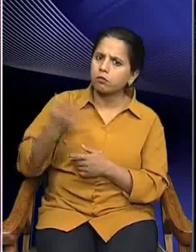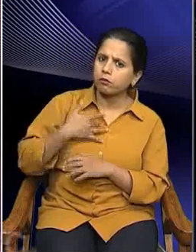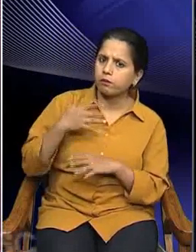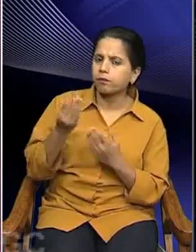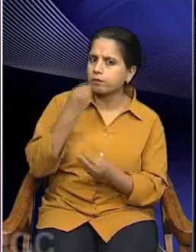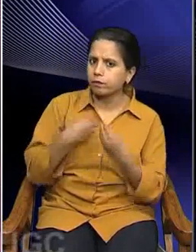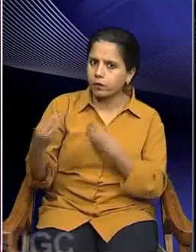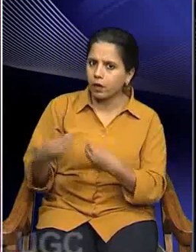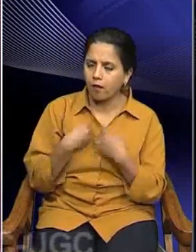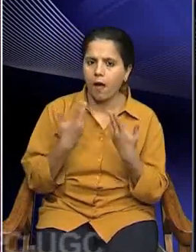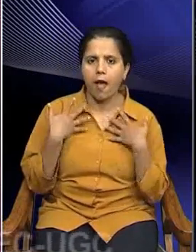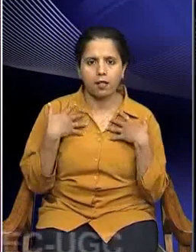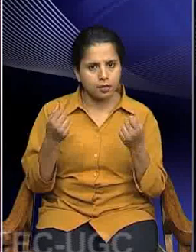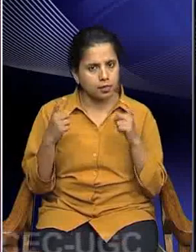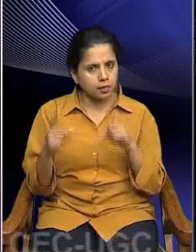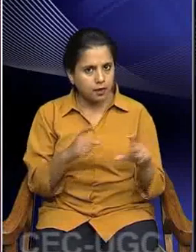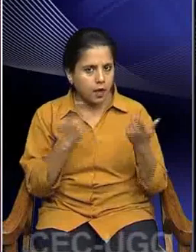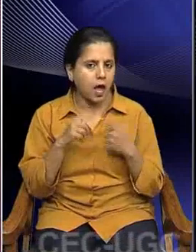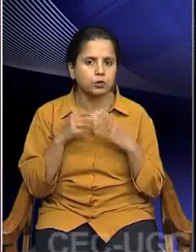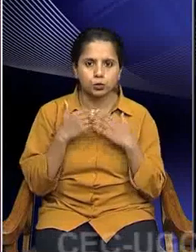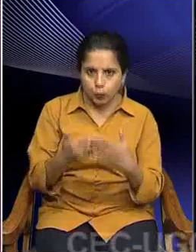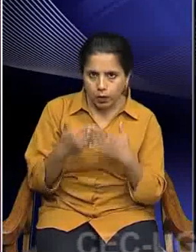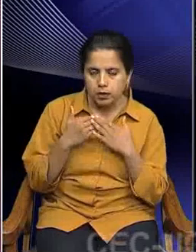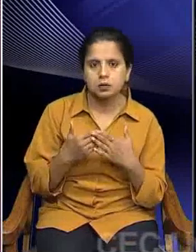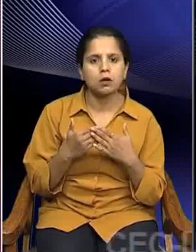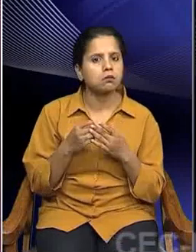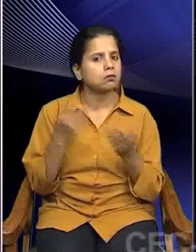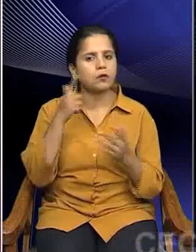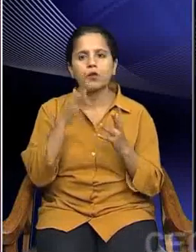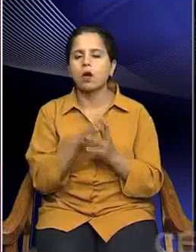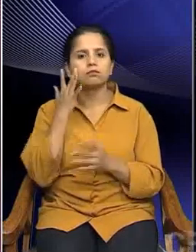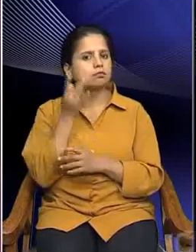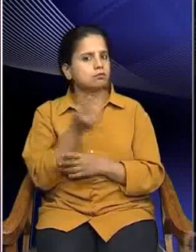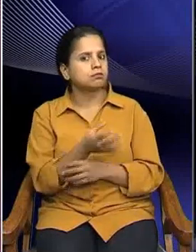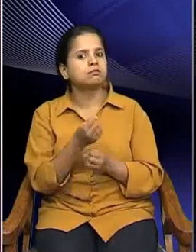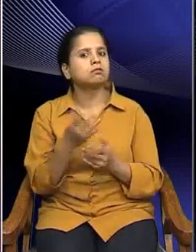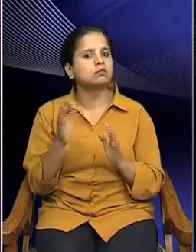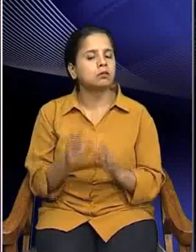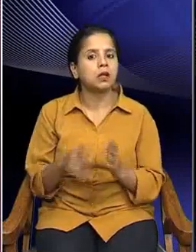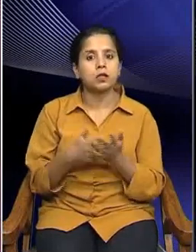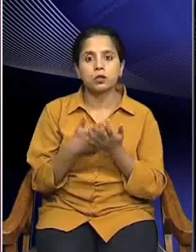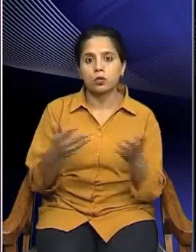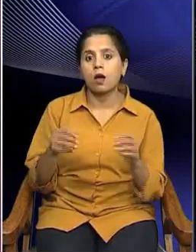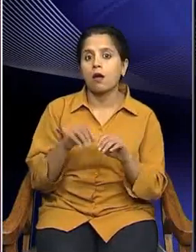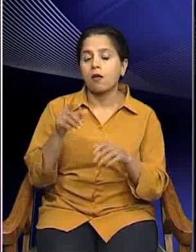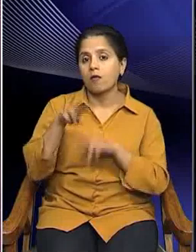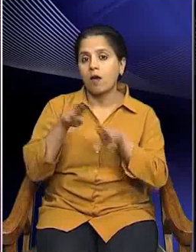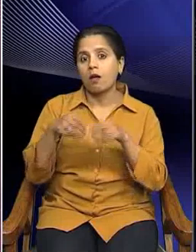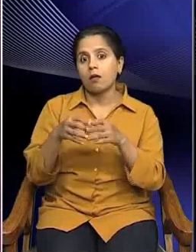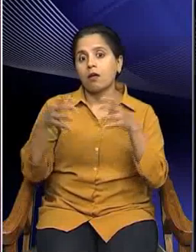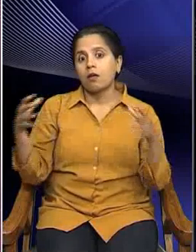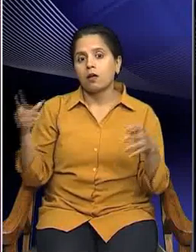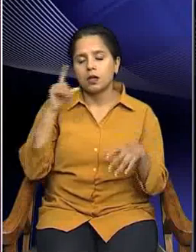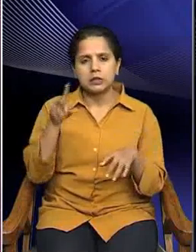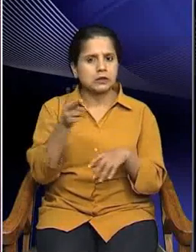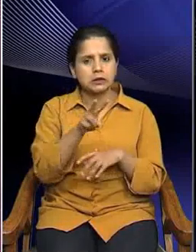nutrition, healthcare, education. So because of limited resources in large family size, people